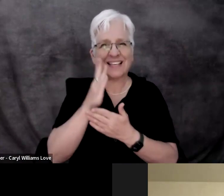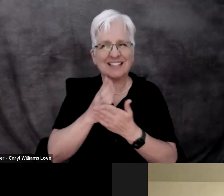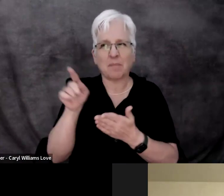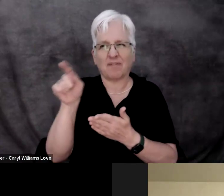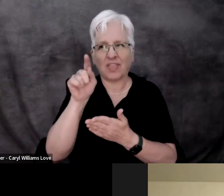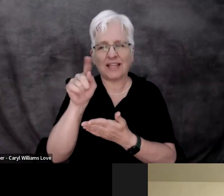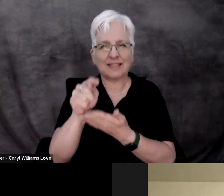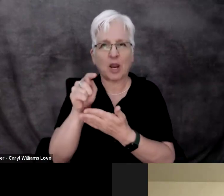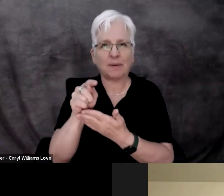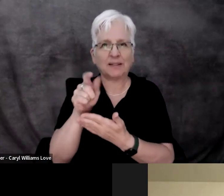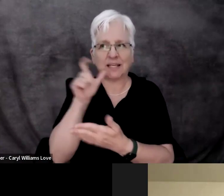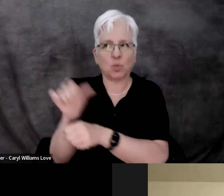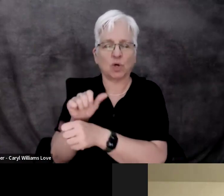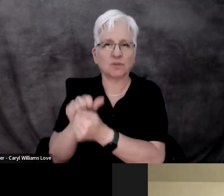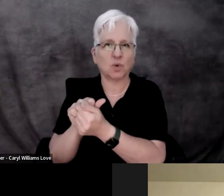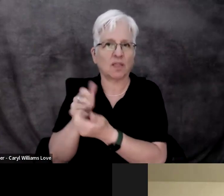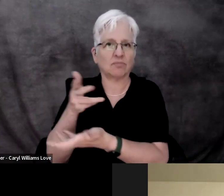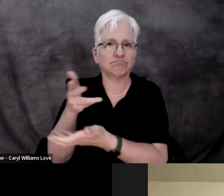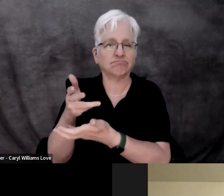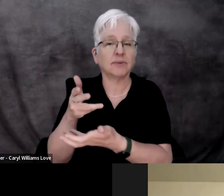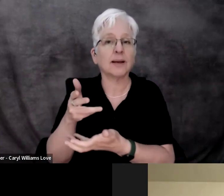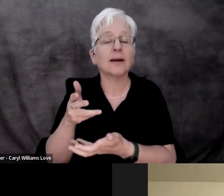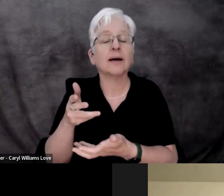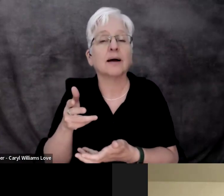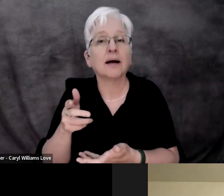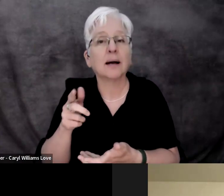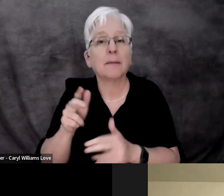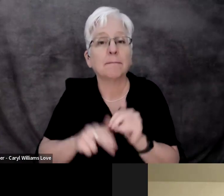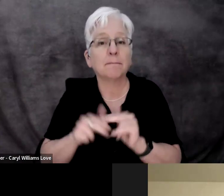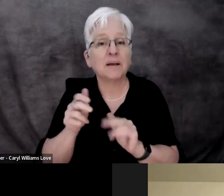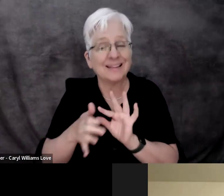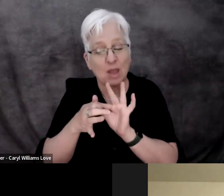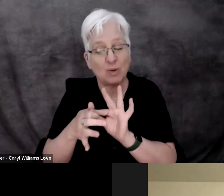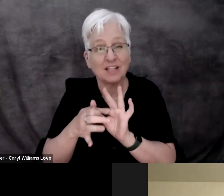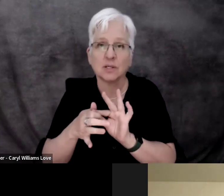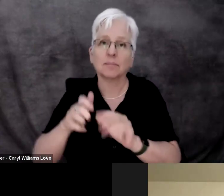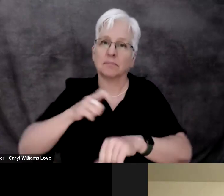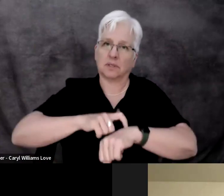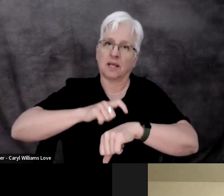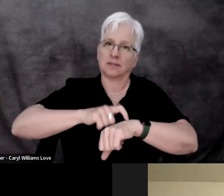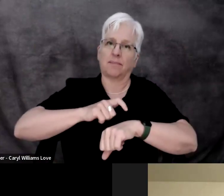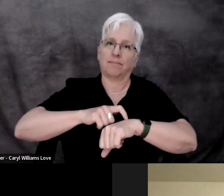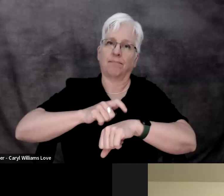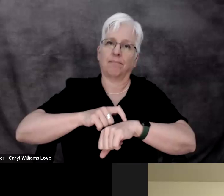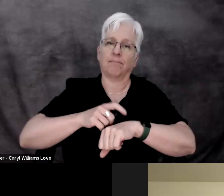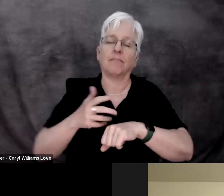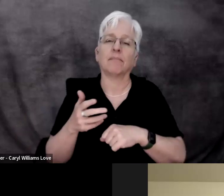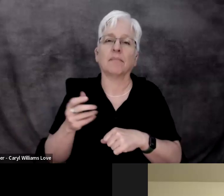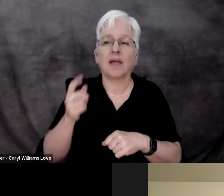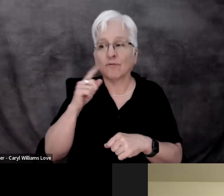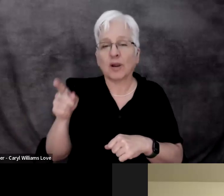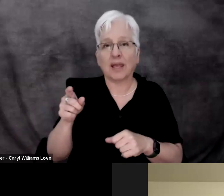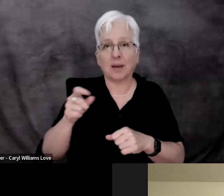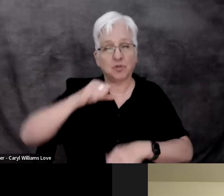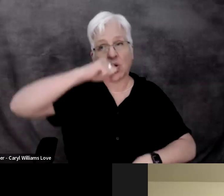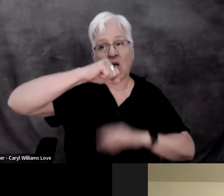that comes in. But it takes a while for them to build that relationship with him and for him to let those